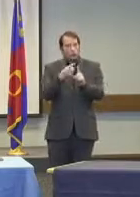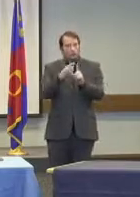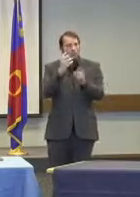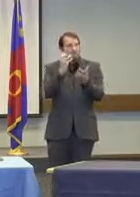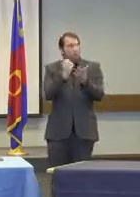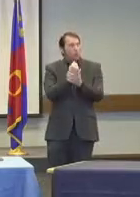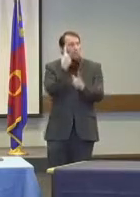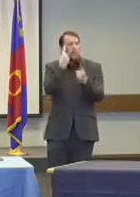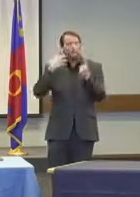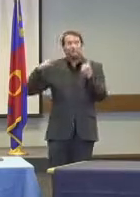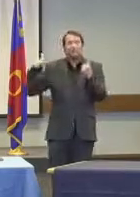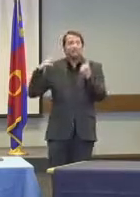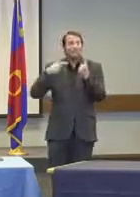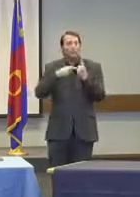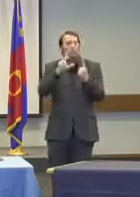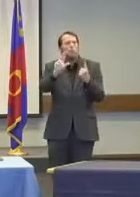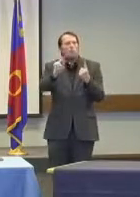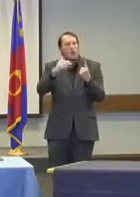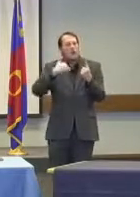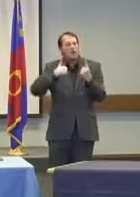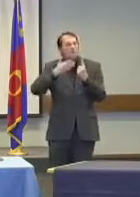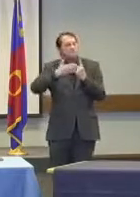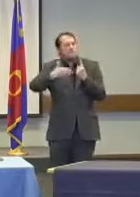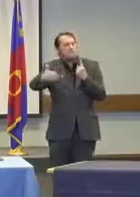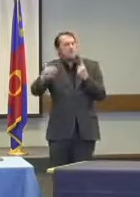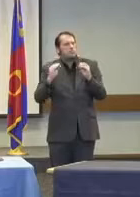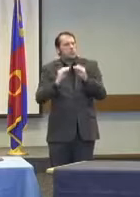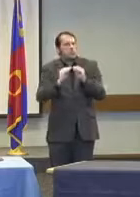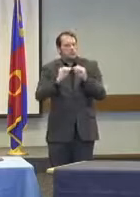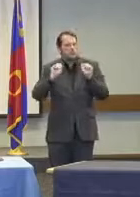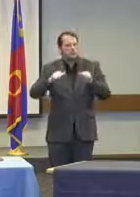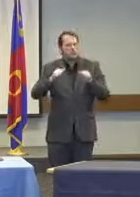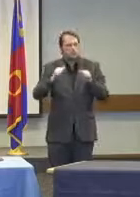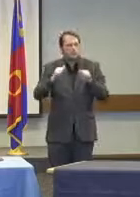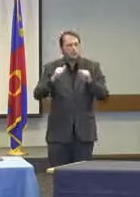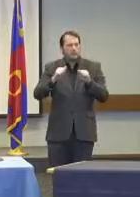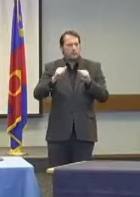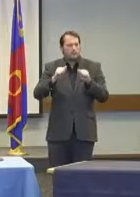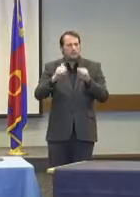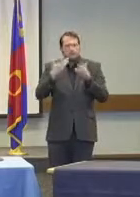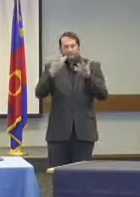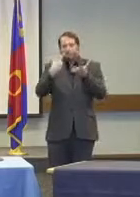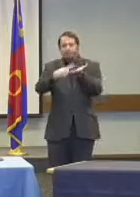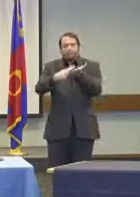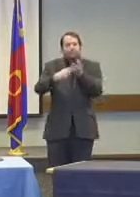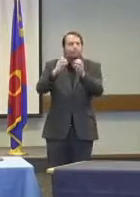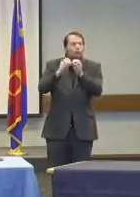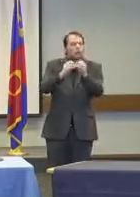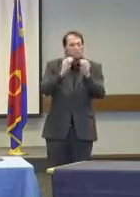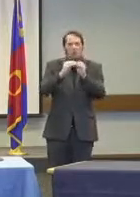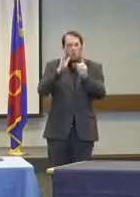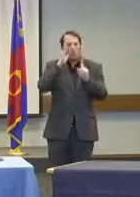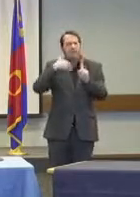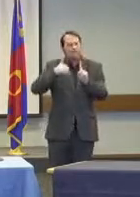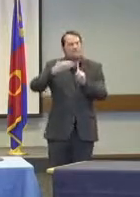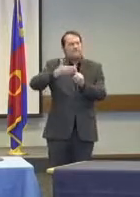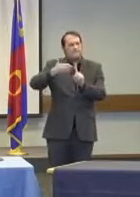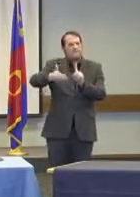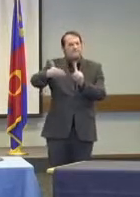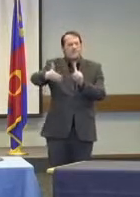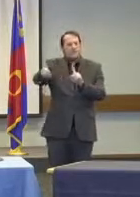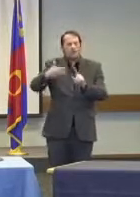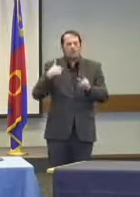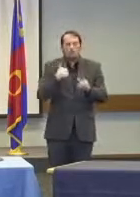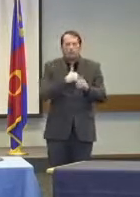will be hosting additional conversations to keep you informed. We encourage you to stay connected and up to date by following us on Facebook,